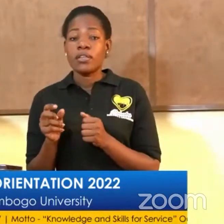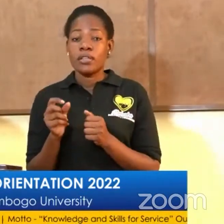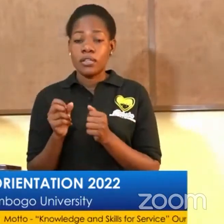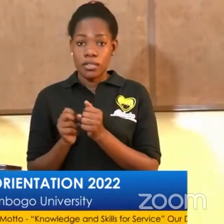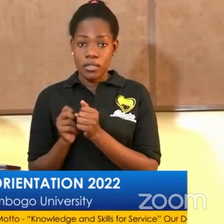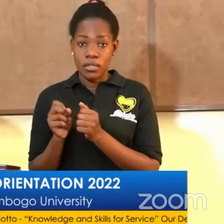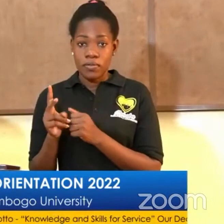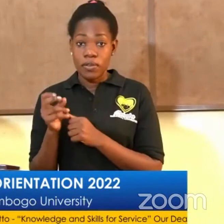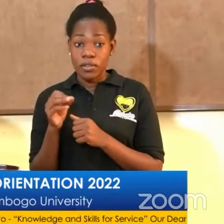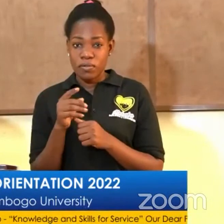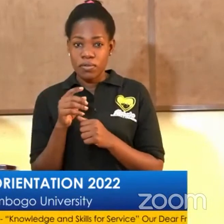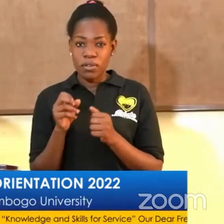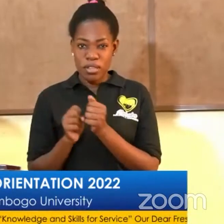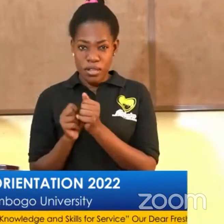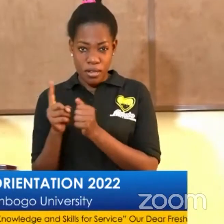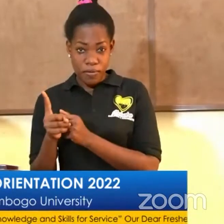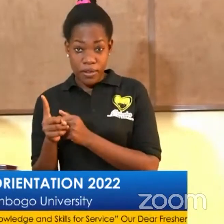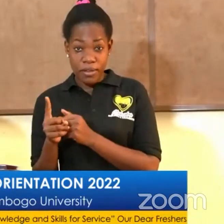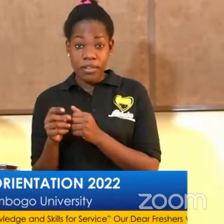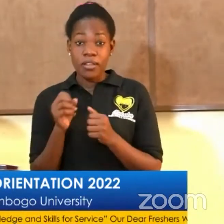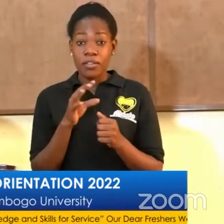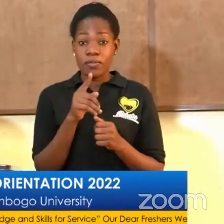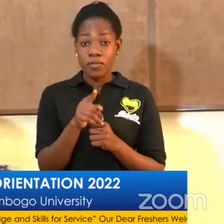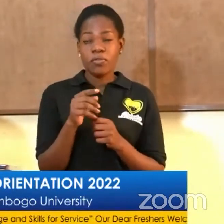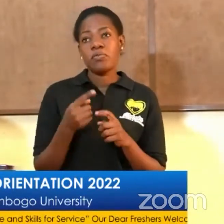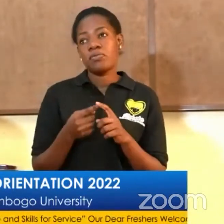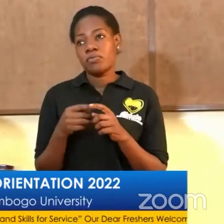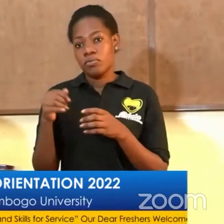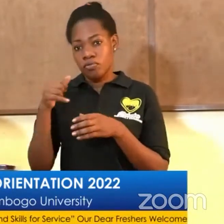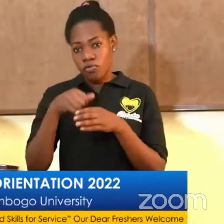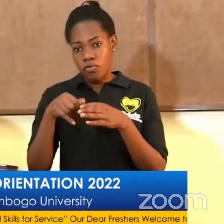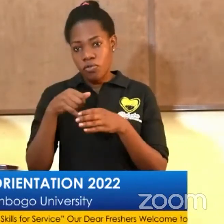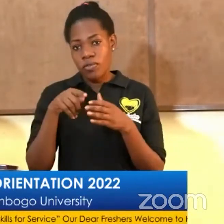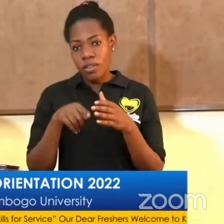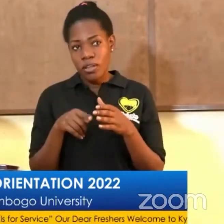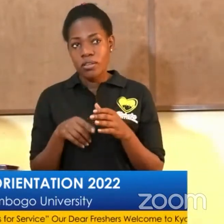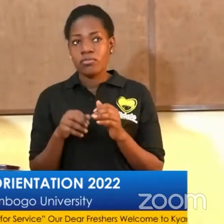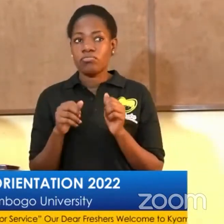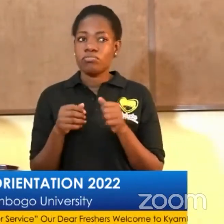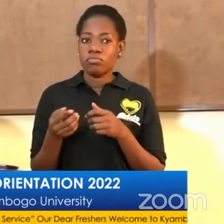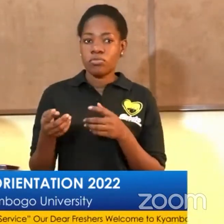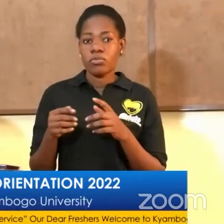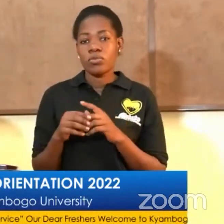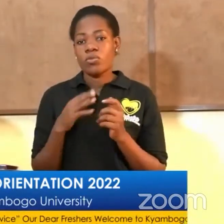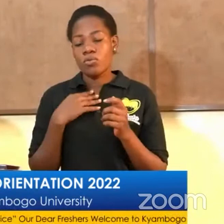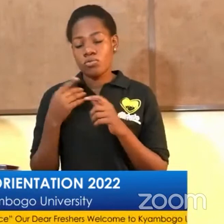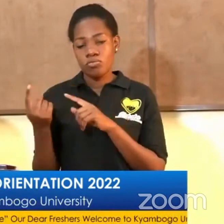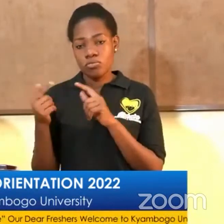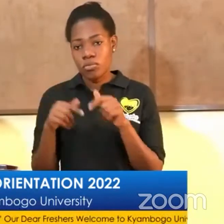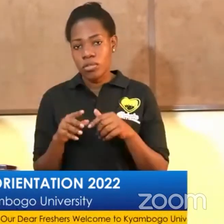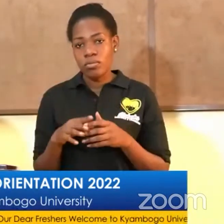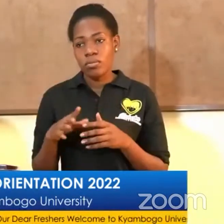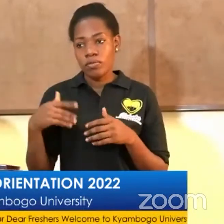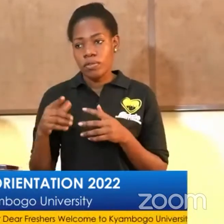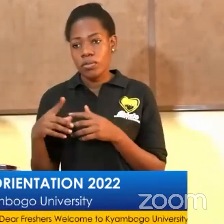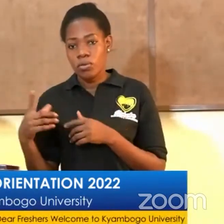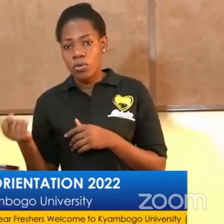here between 10 and 11. After that, you disappear. Then we get students of Faculty of Agriculture